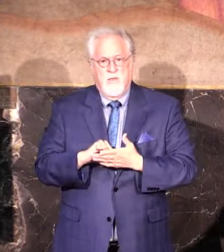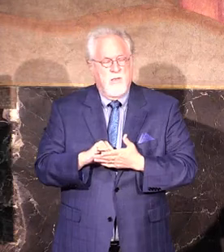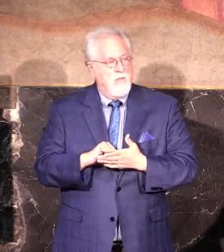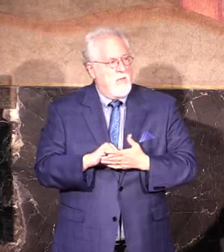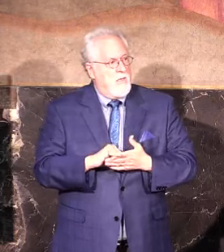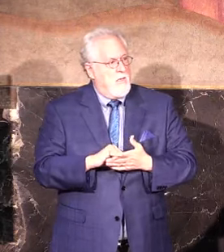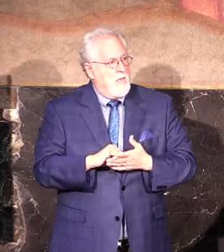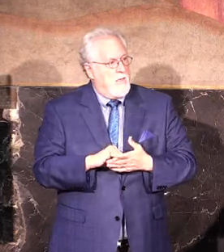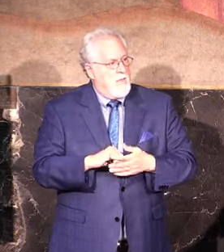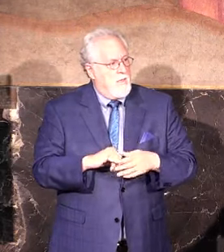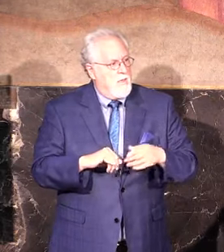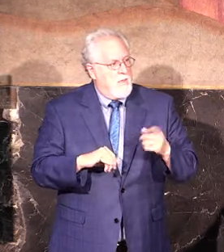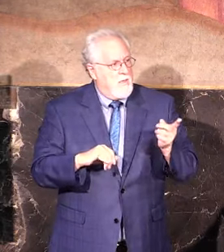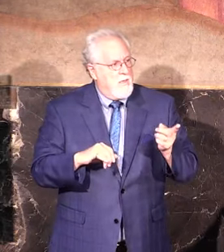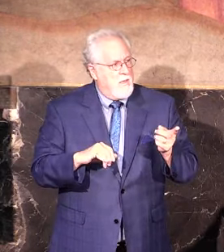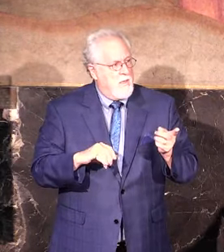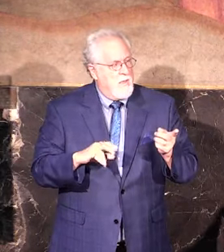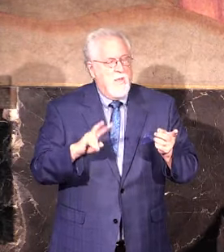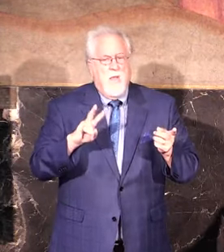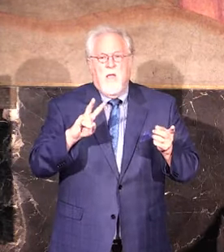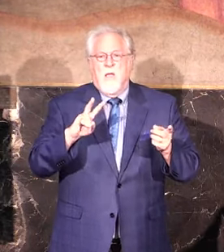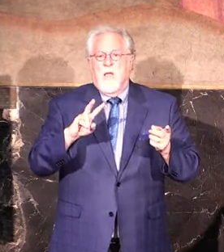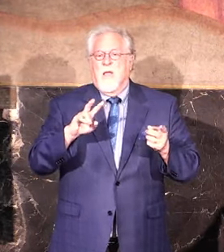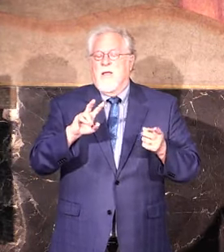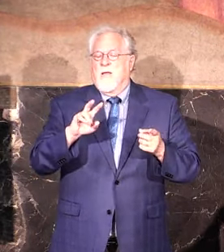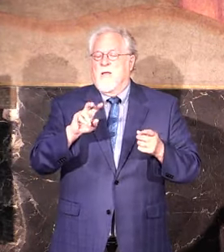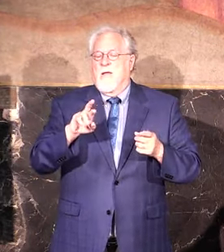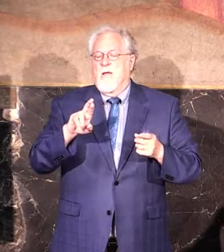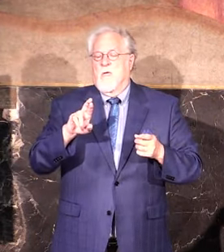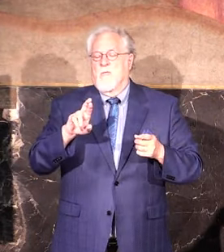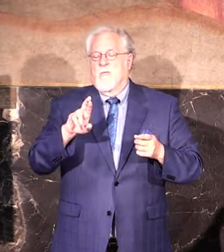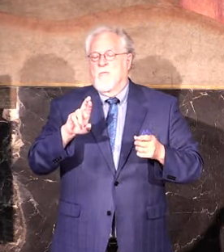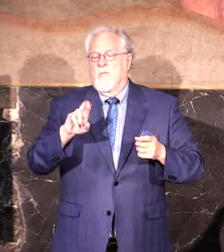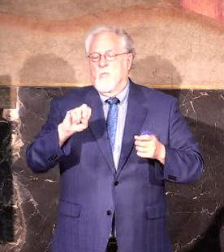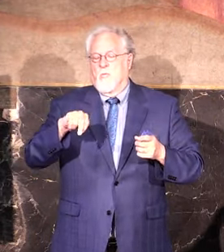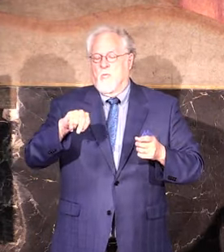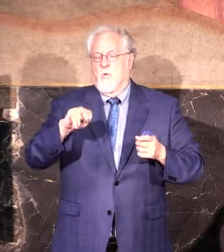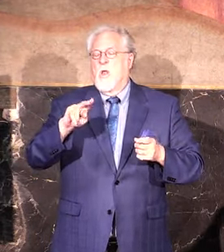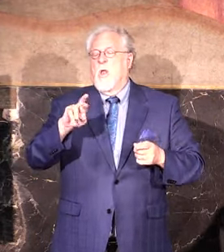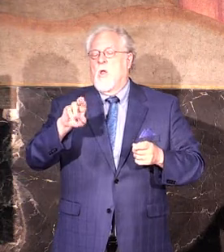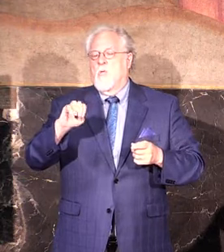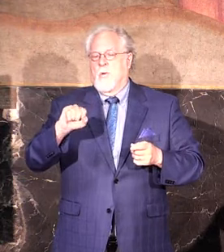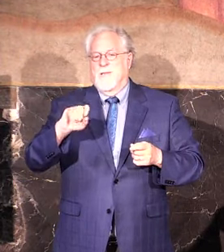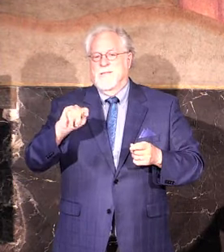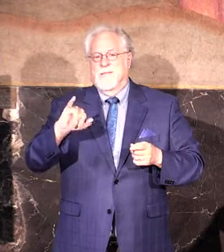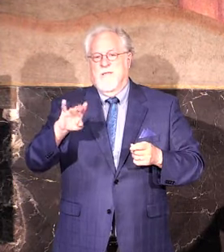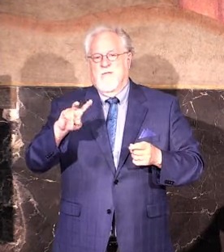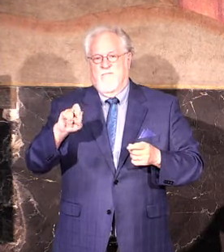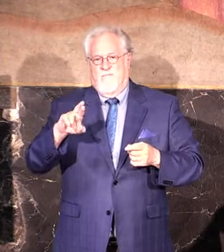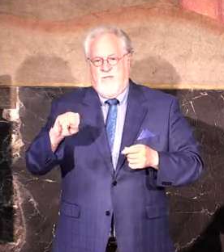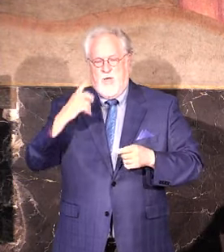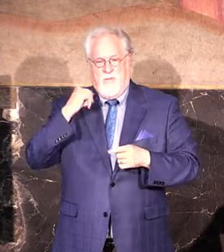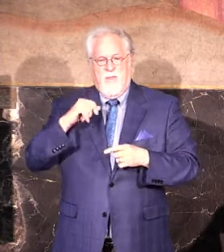that remdesivir had shown positive results to the point where the clinical trials were going to stop, because there was a